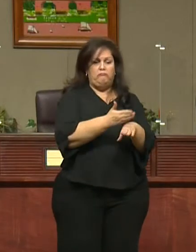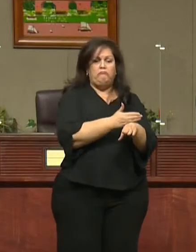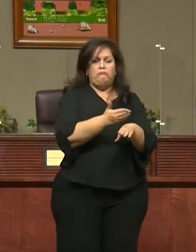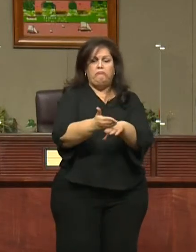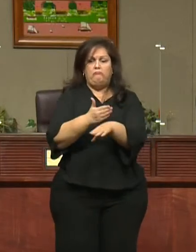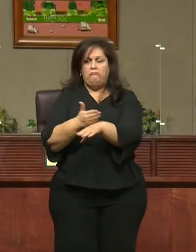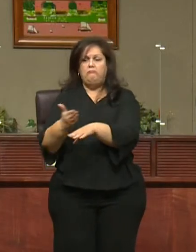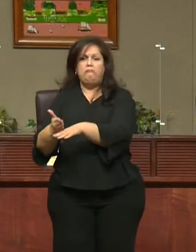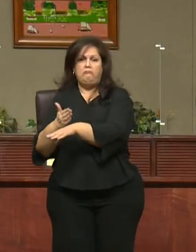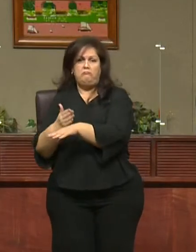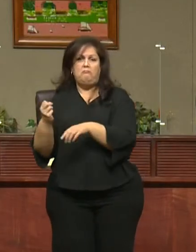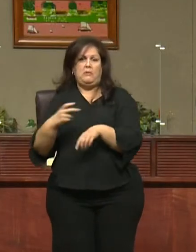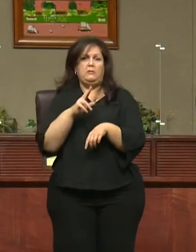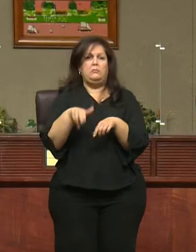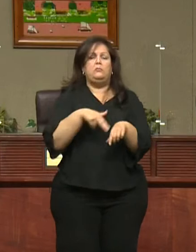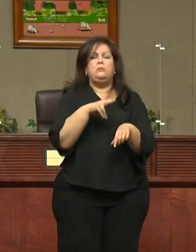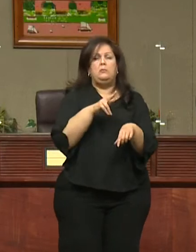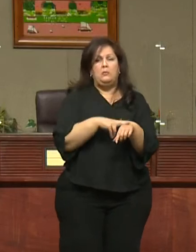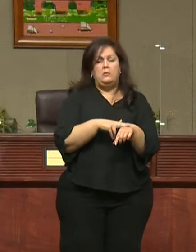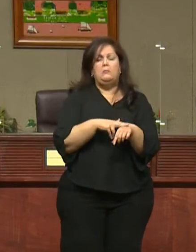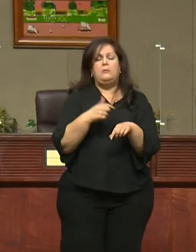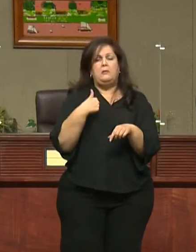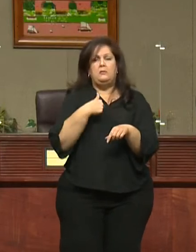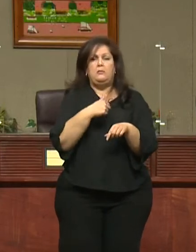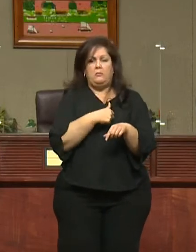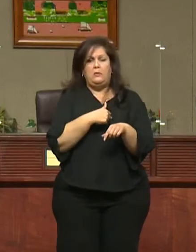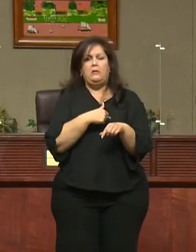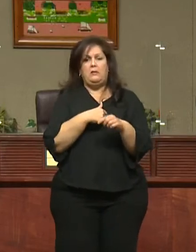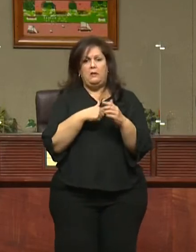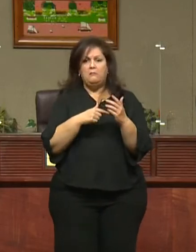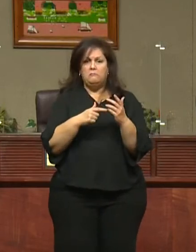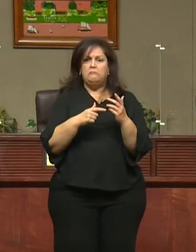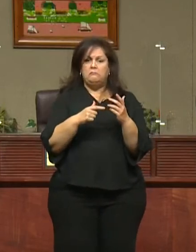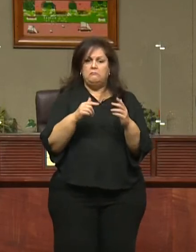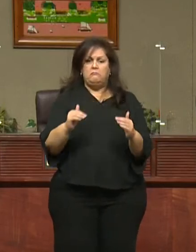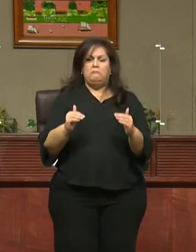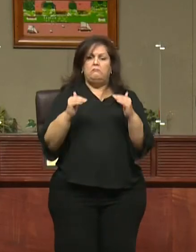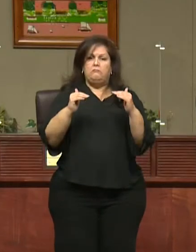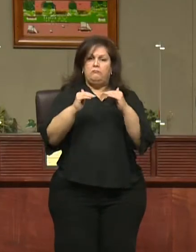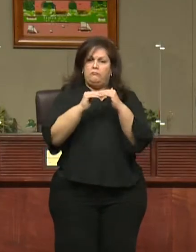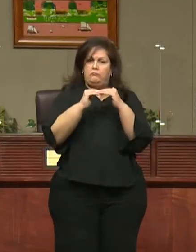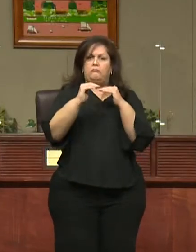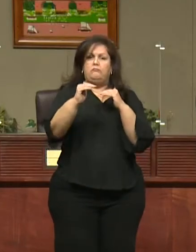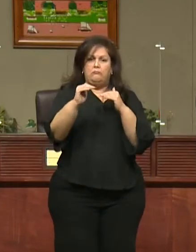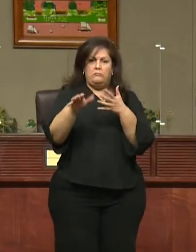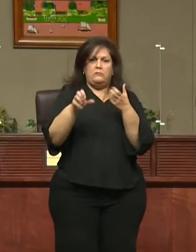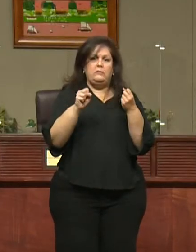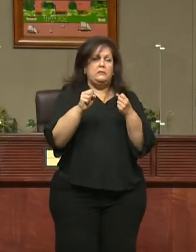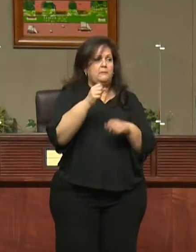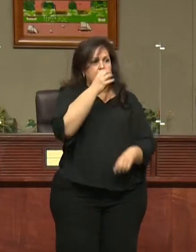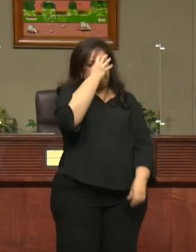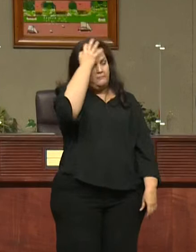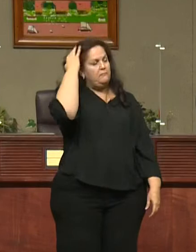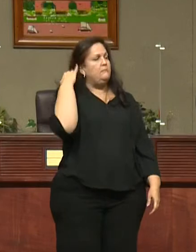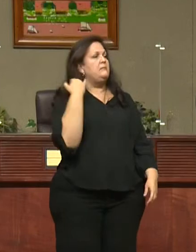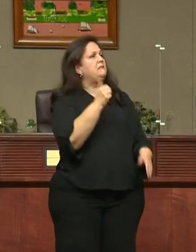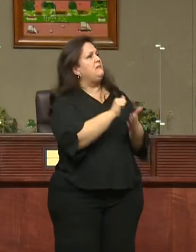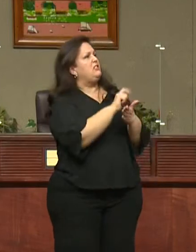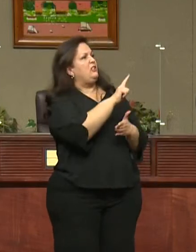of normalcy so that we can recover at a much faster pace. That's all. Okay.